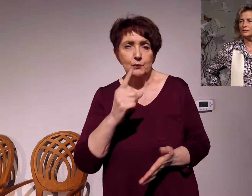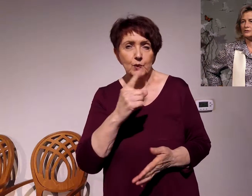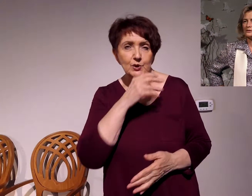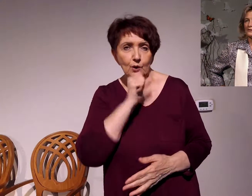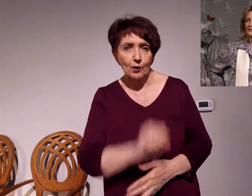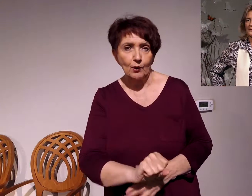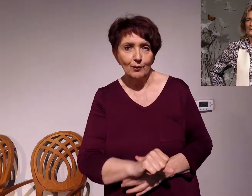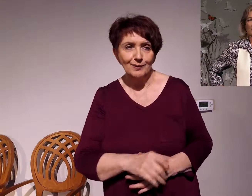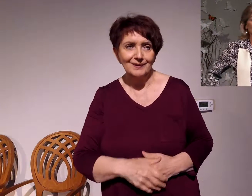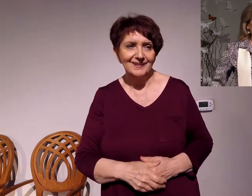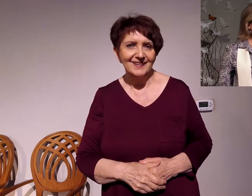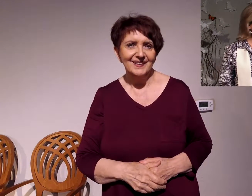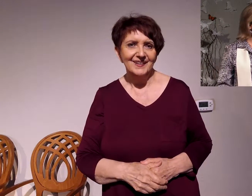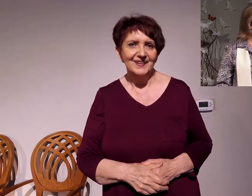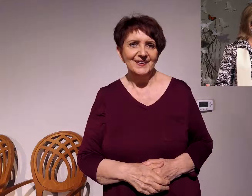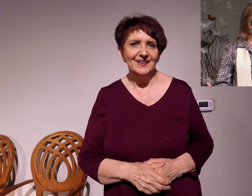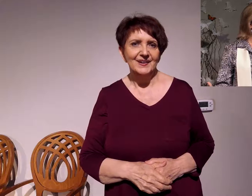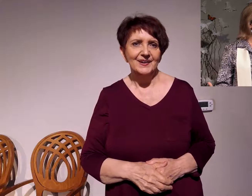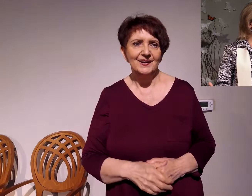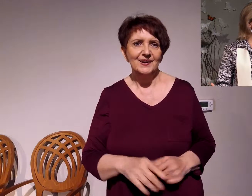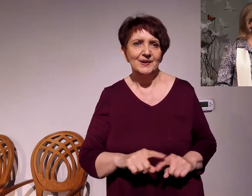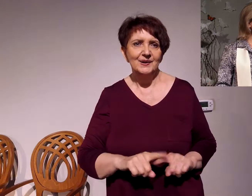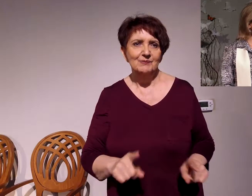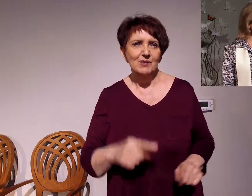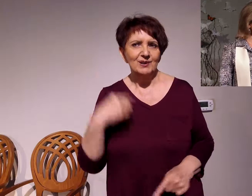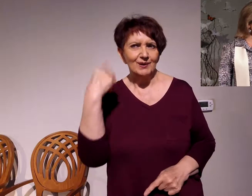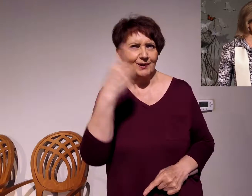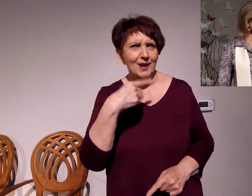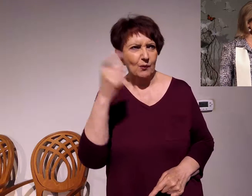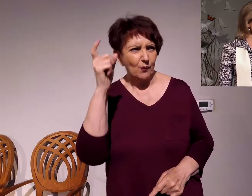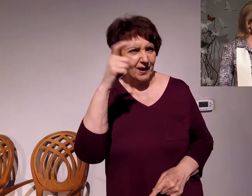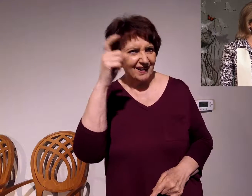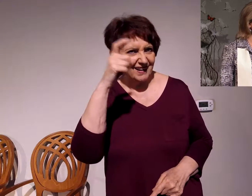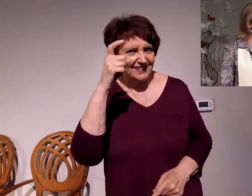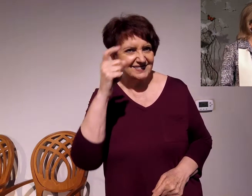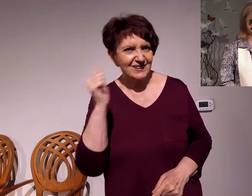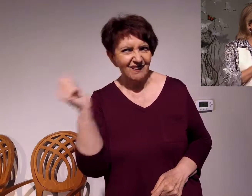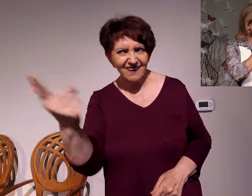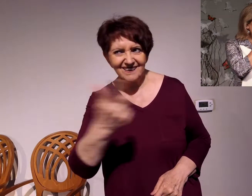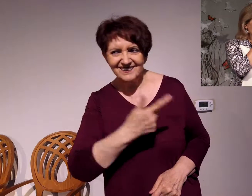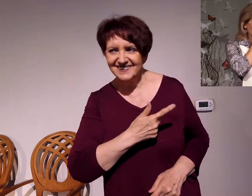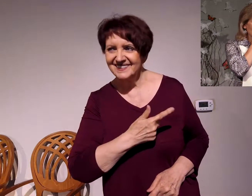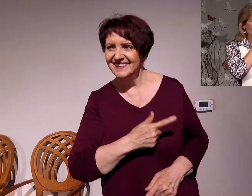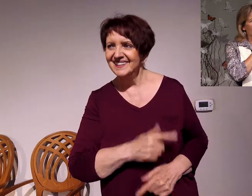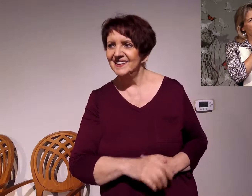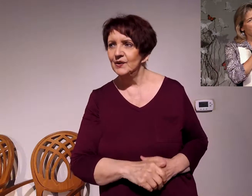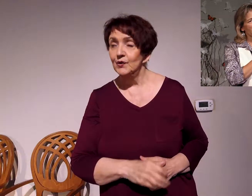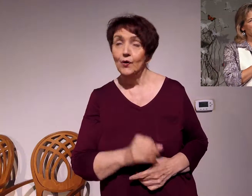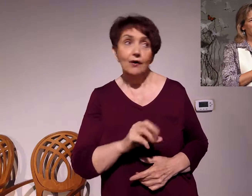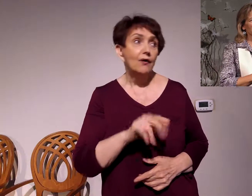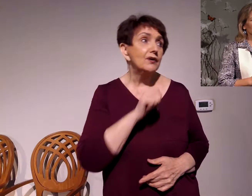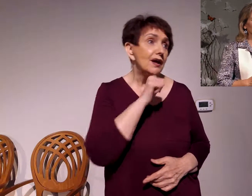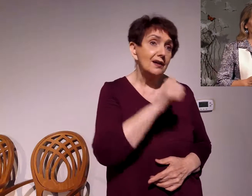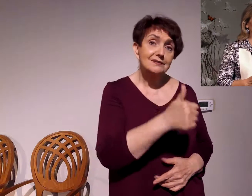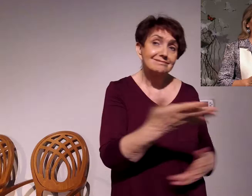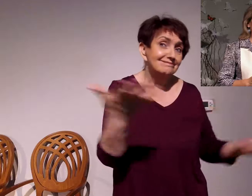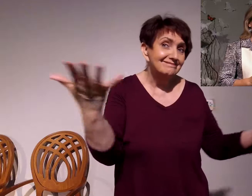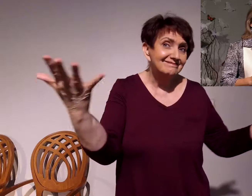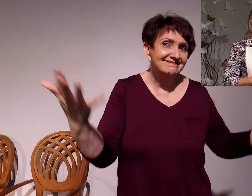old? And yet look how wise. And yet look how wise we are. Or not. Or